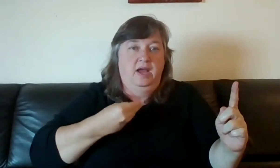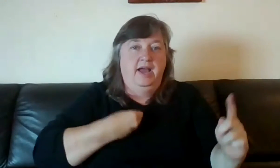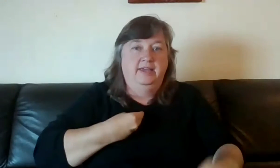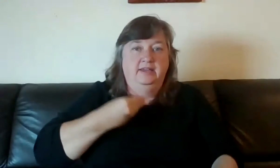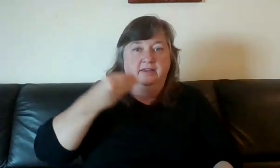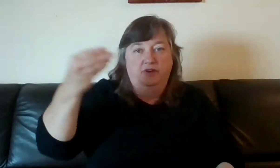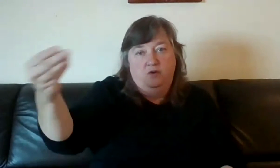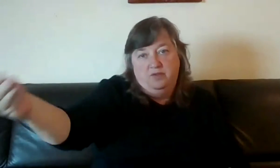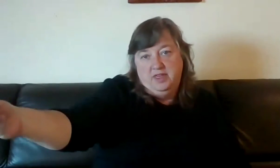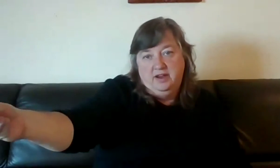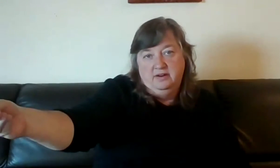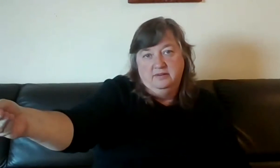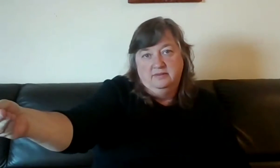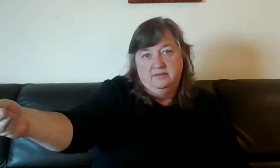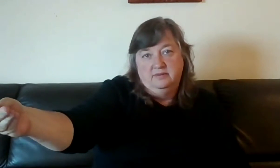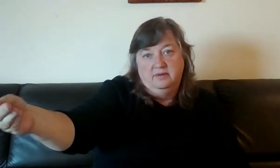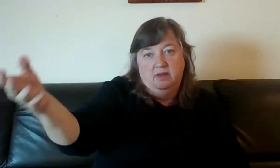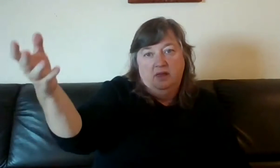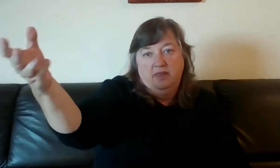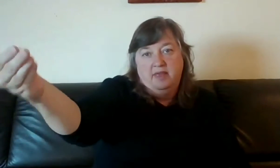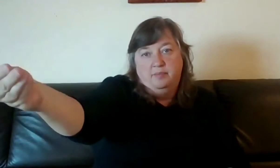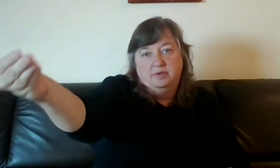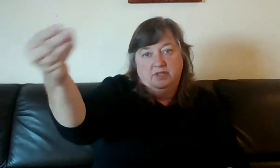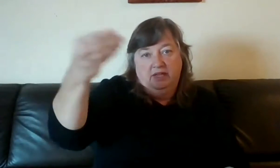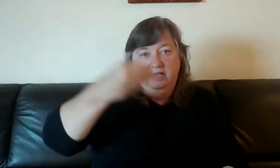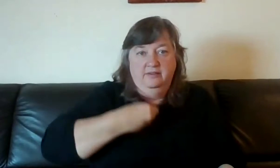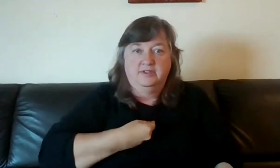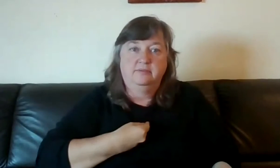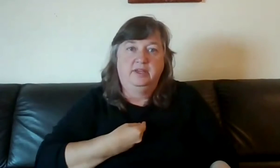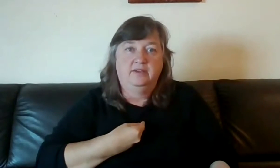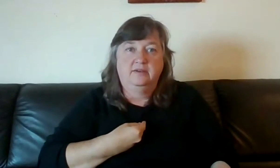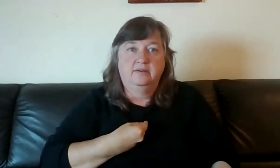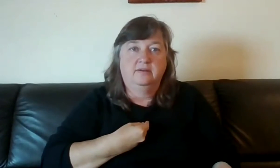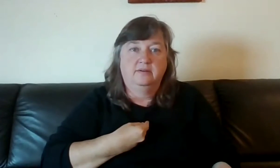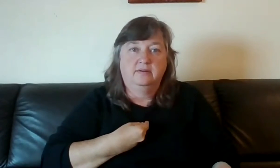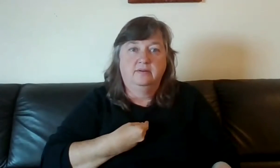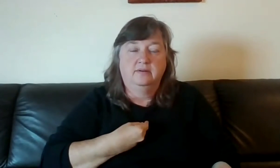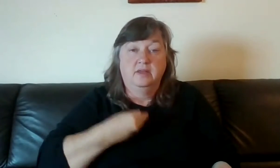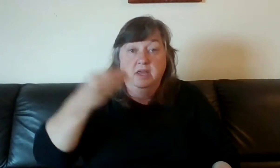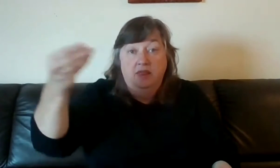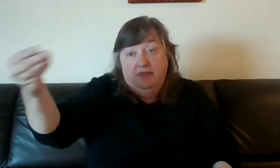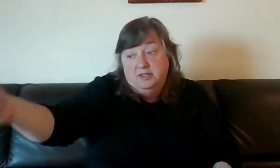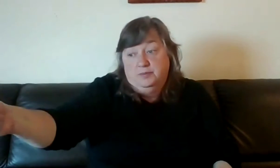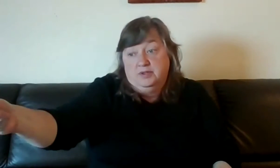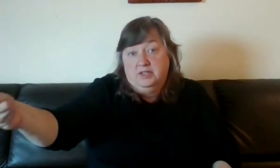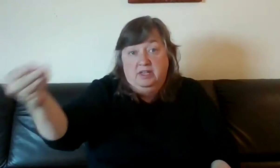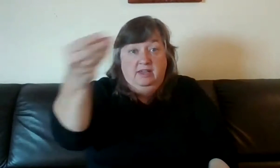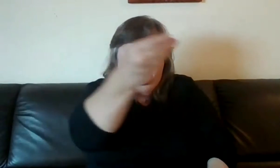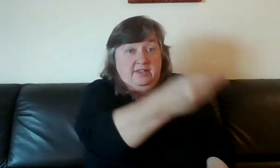I can give it over there. That person can give it to me. This person can give it to